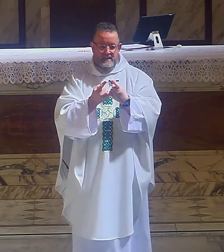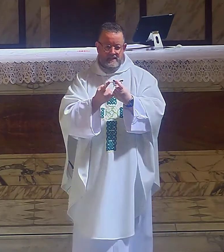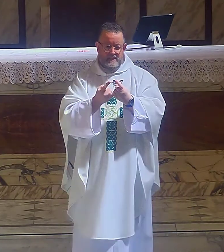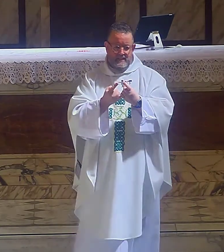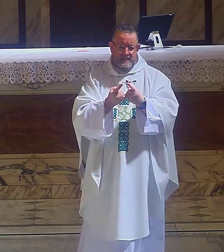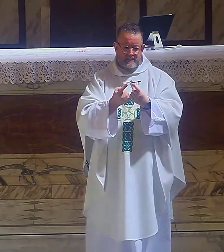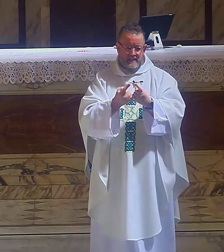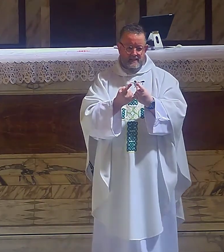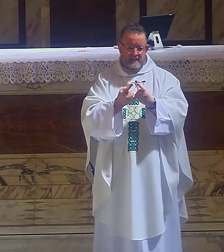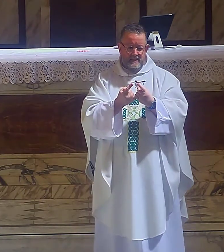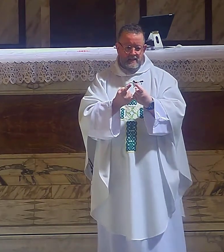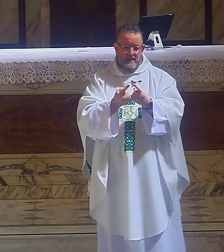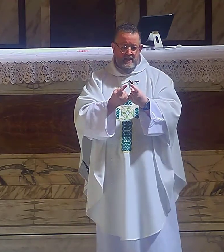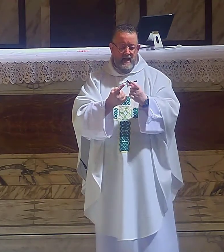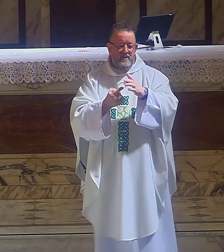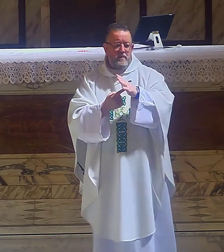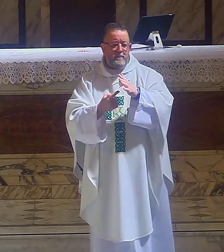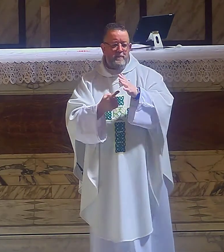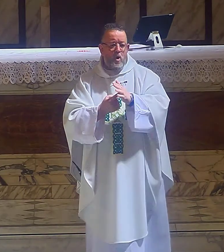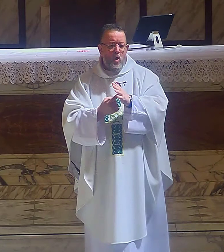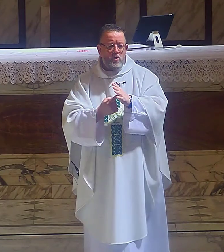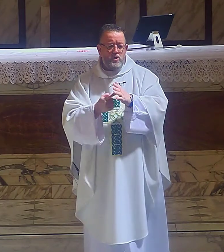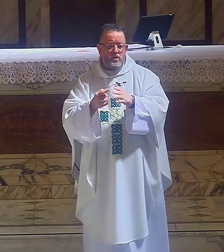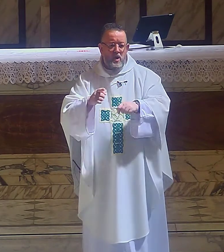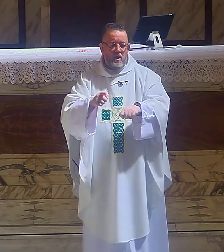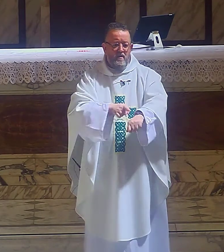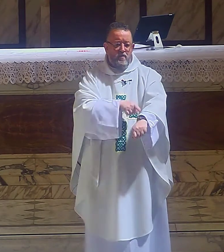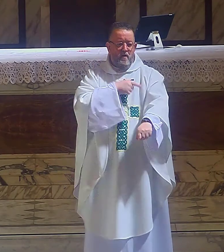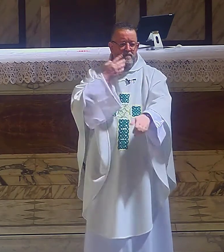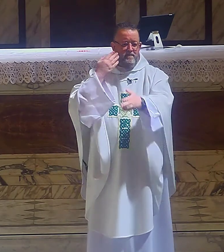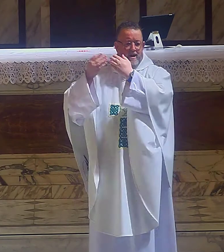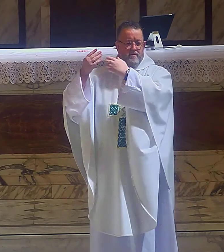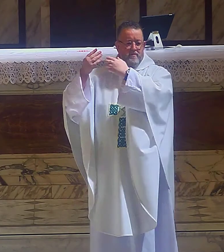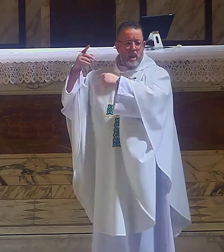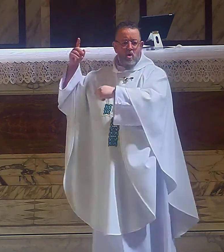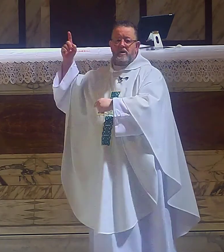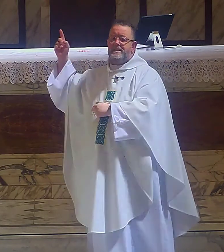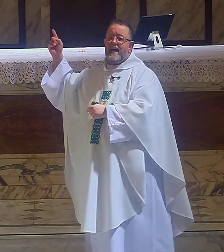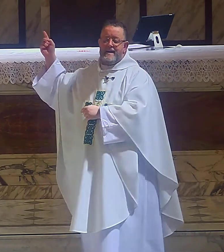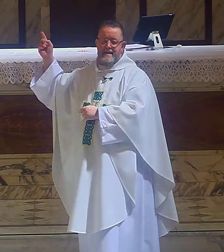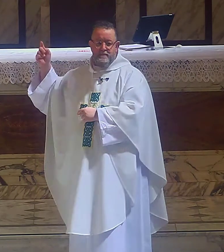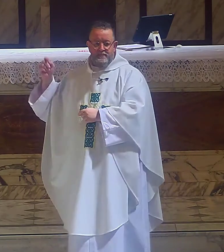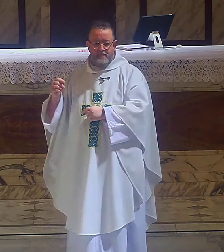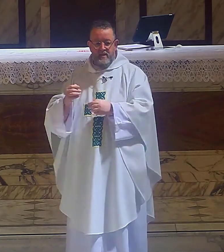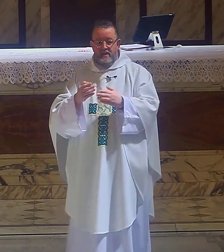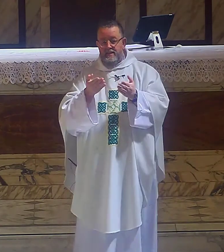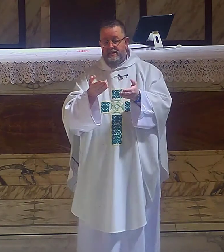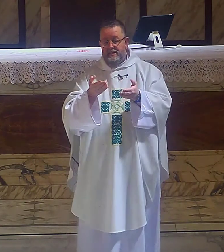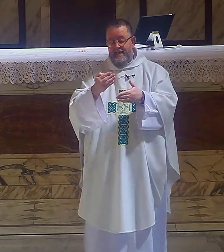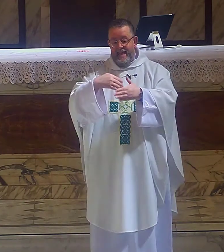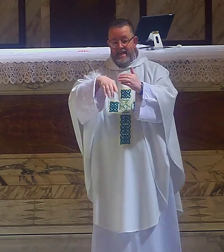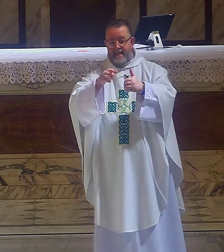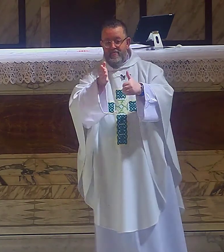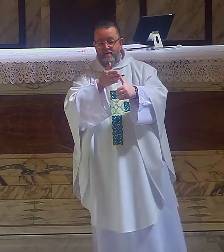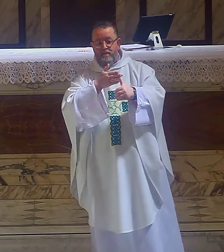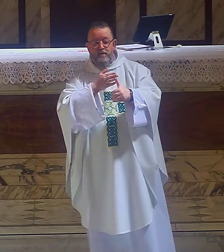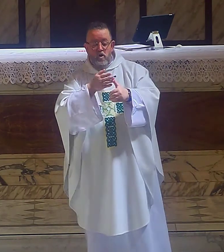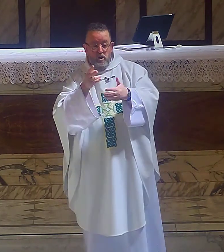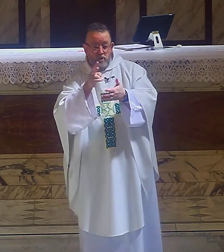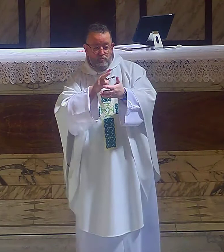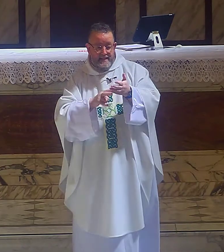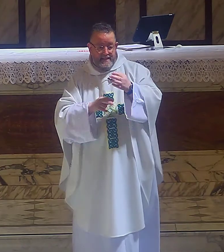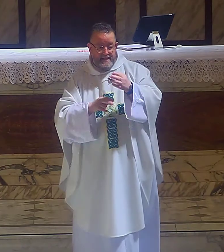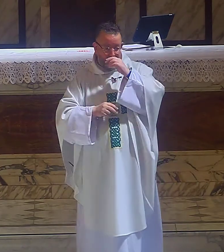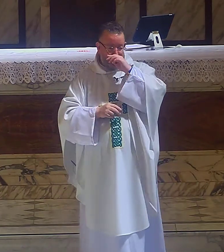things. And they're important for a very long time. Today, in that